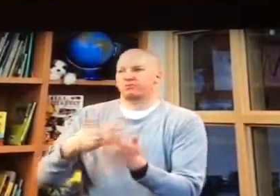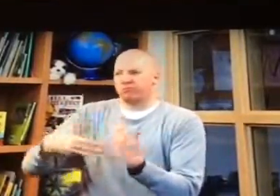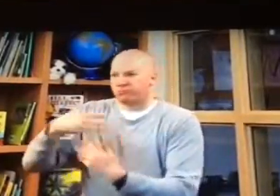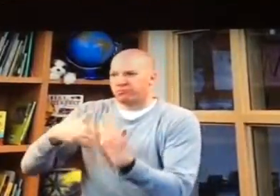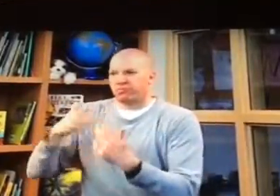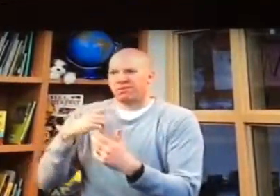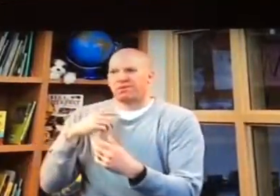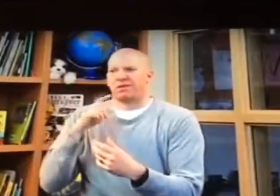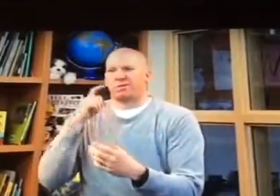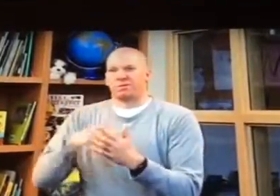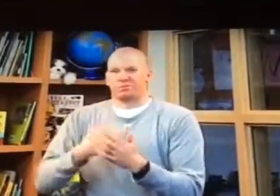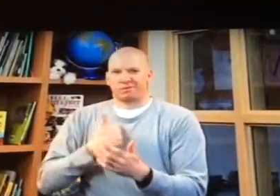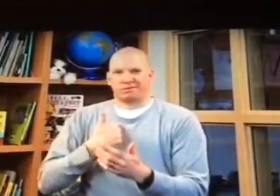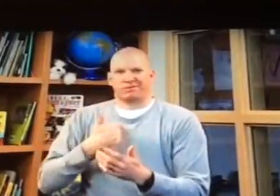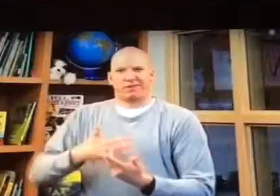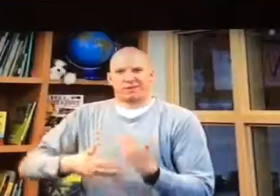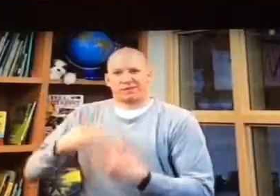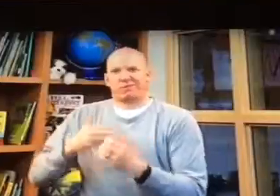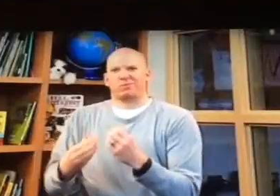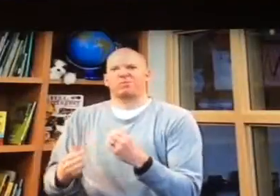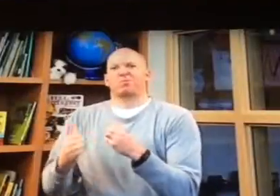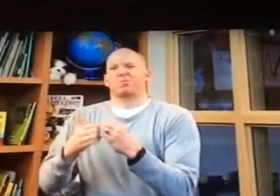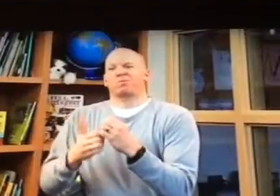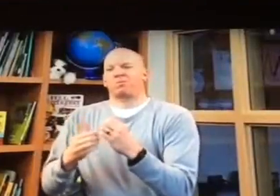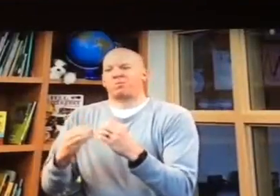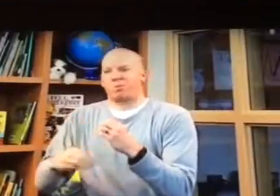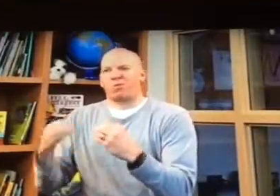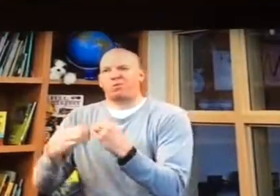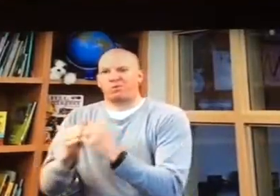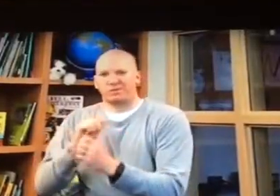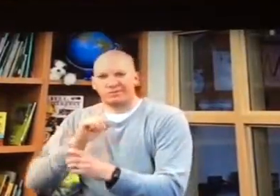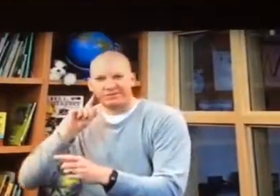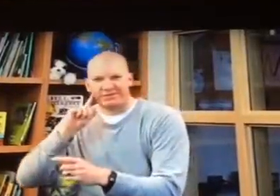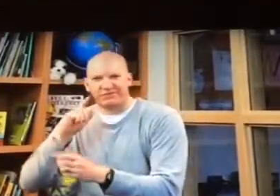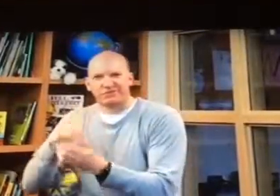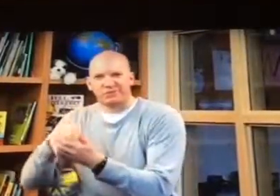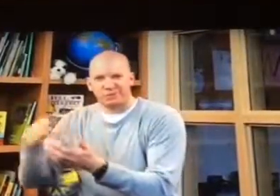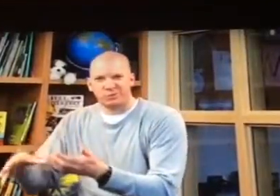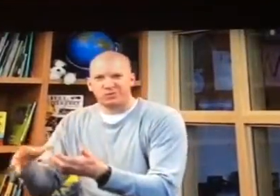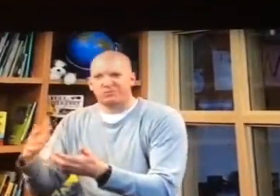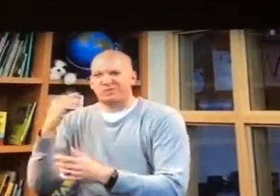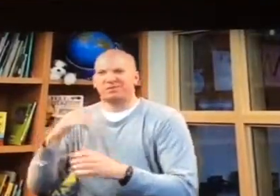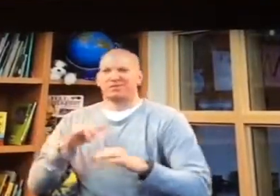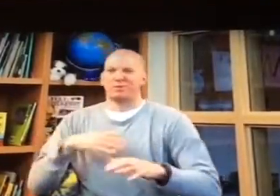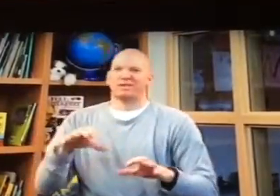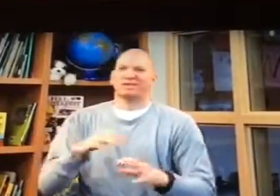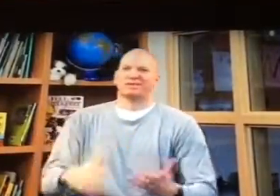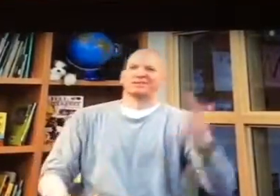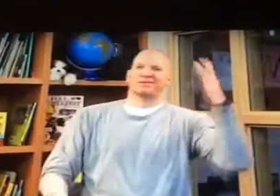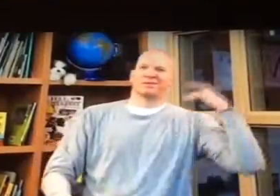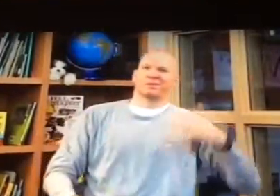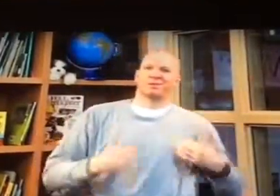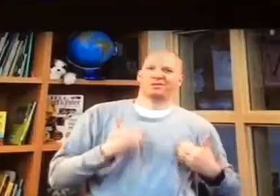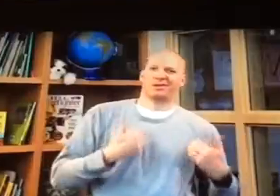there to help me in my sign language skills, my skills started to develop, and I started socializing more, becoming more confident